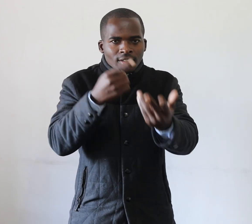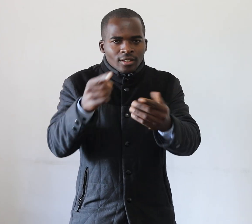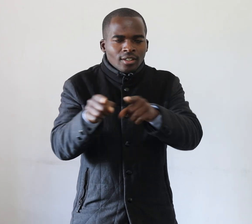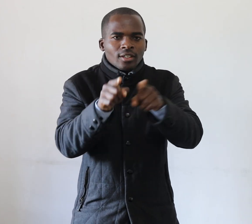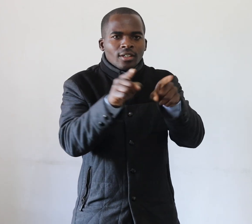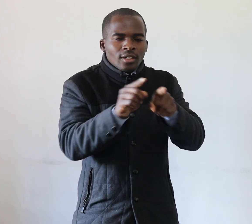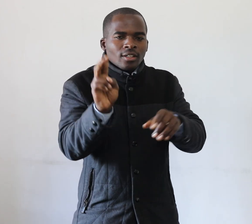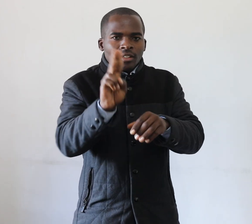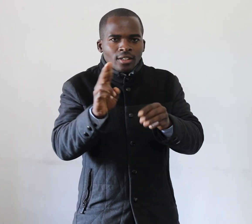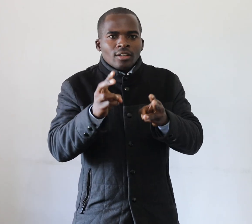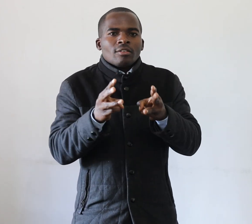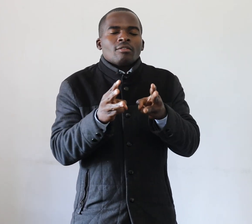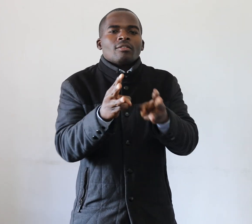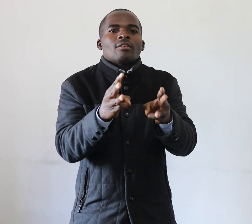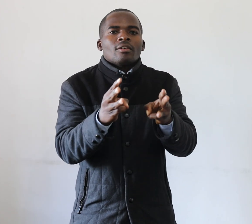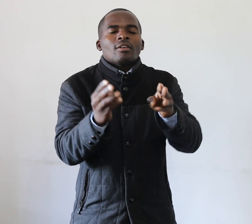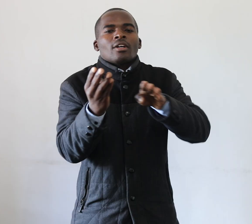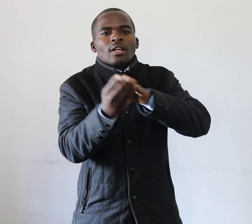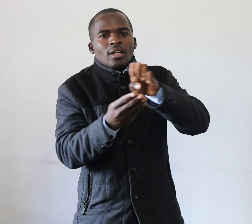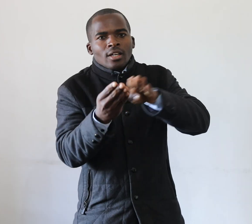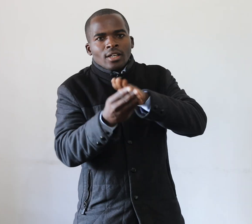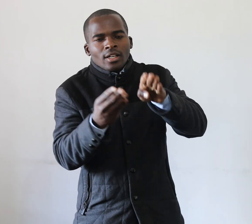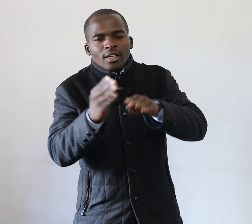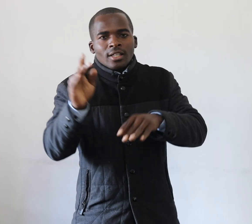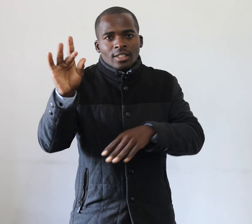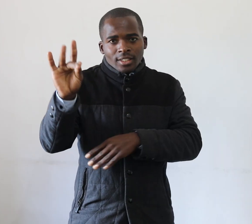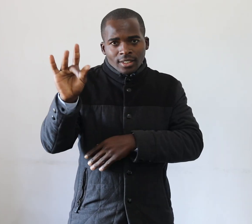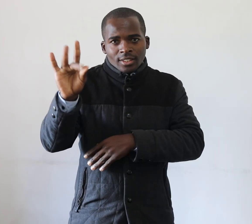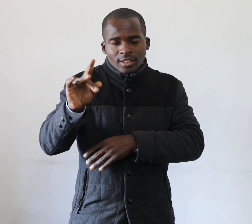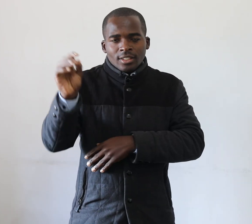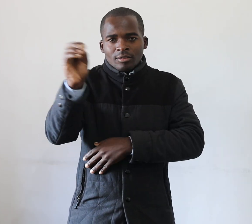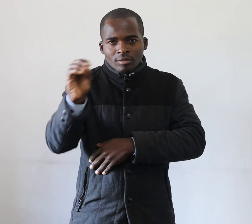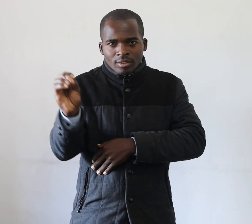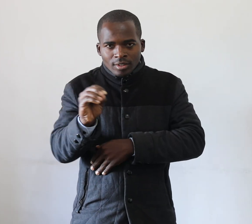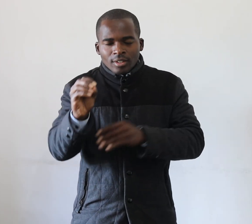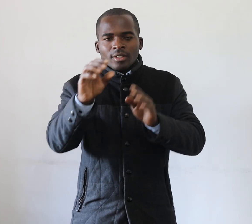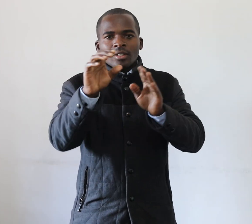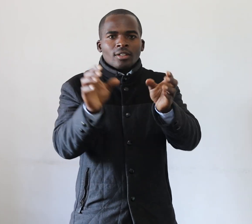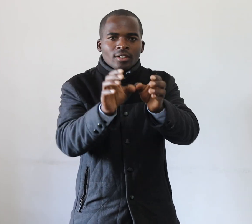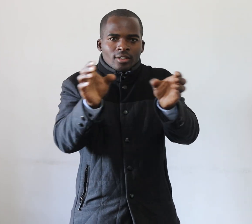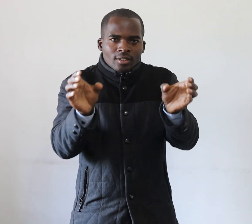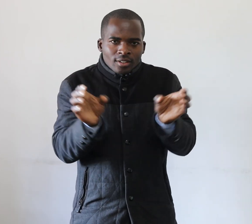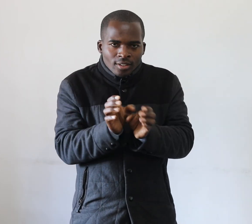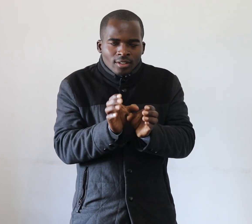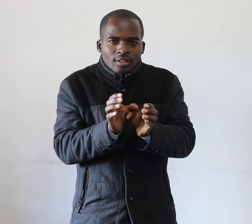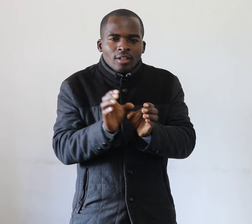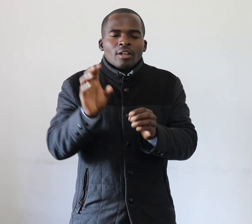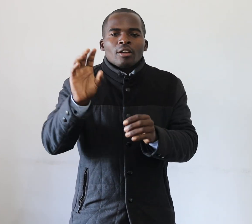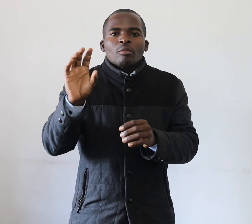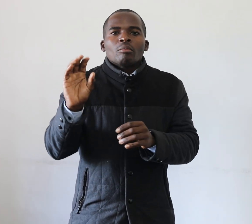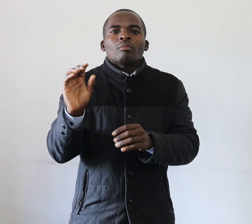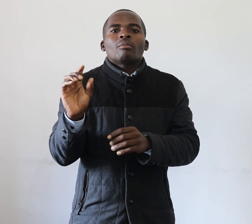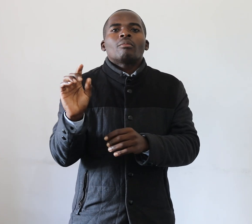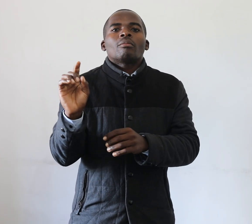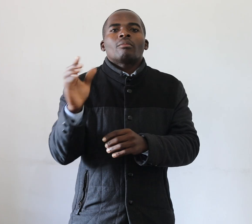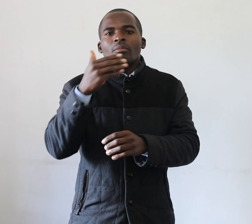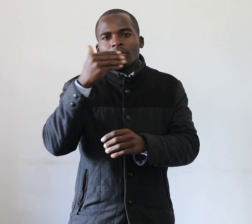formula based on 18% of the constituency-based seats in the National Assembly.